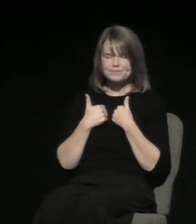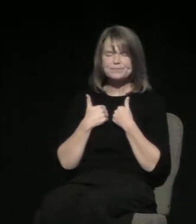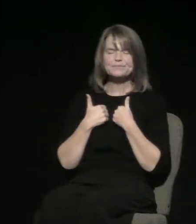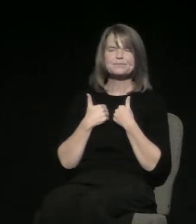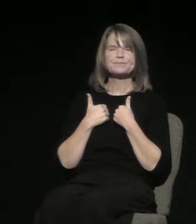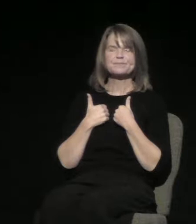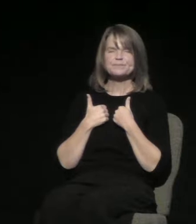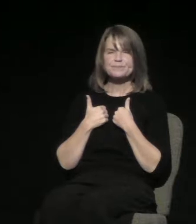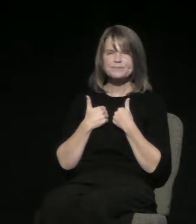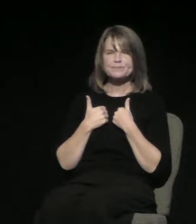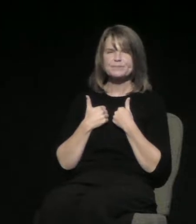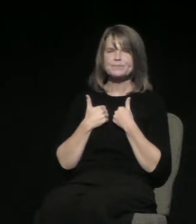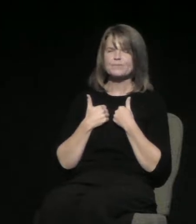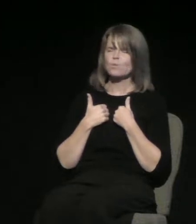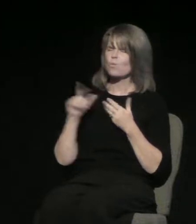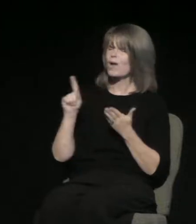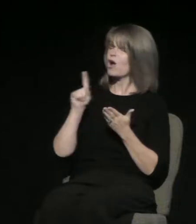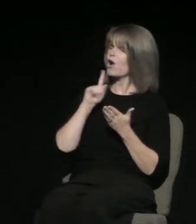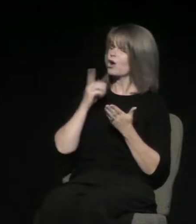About Where You Are